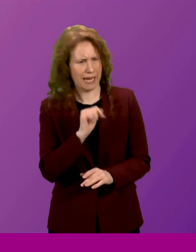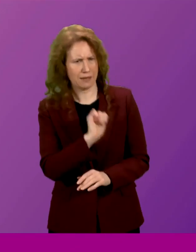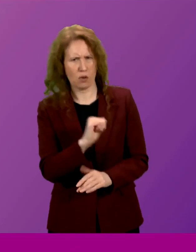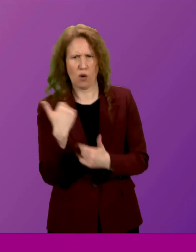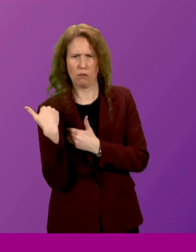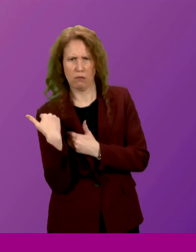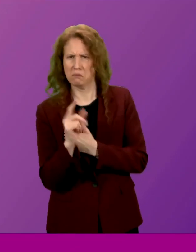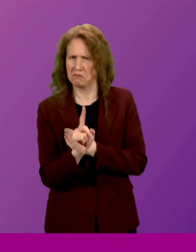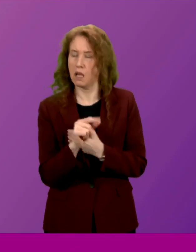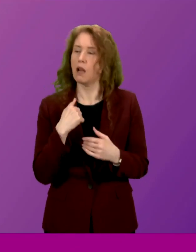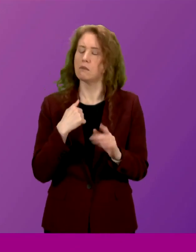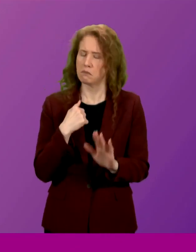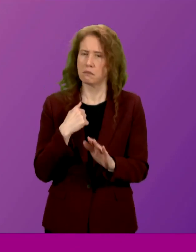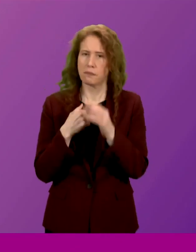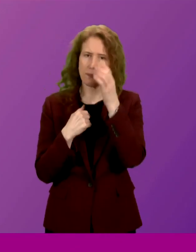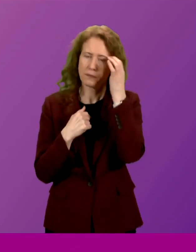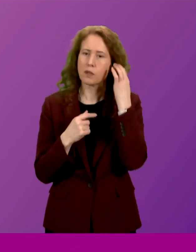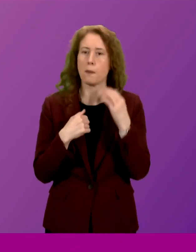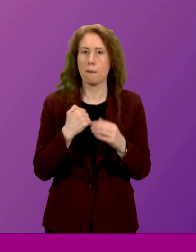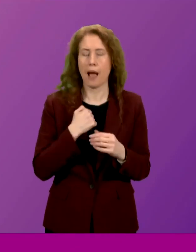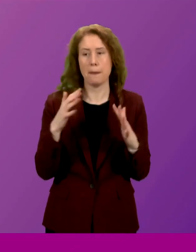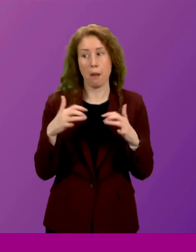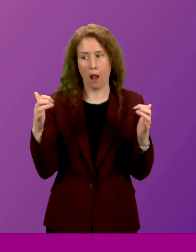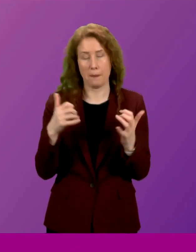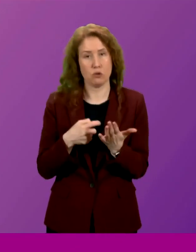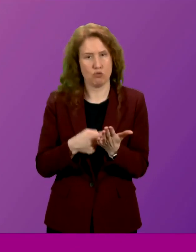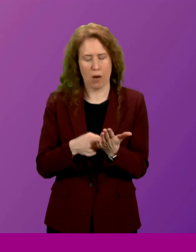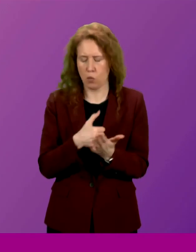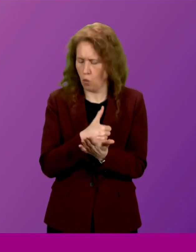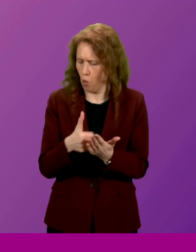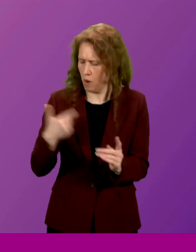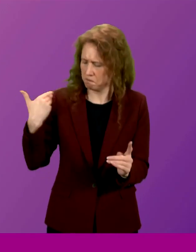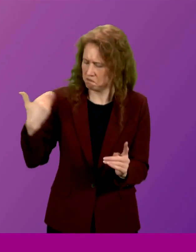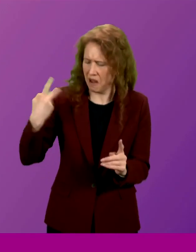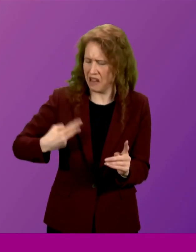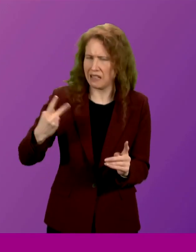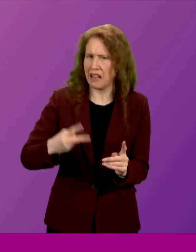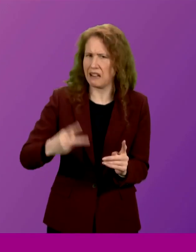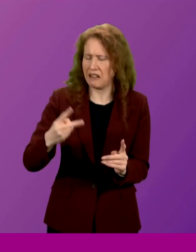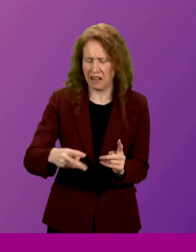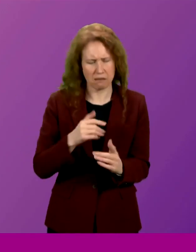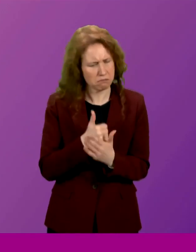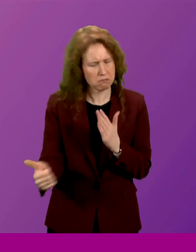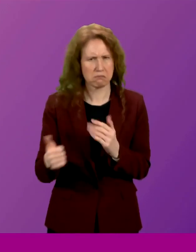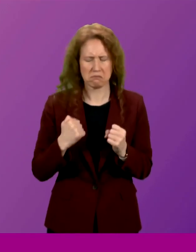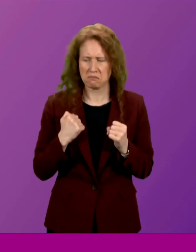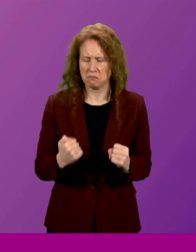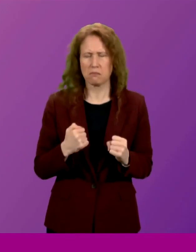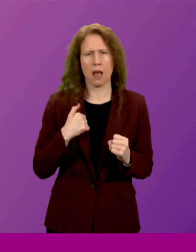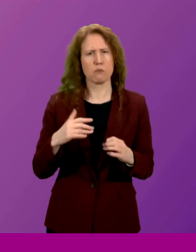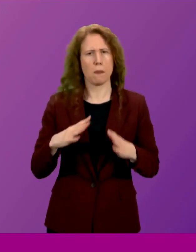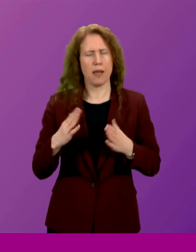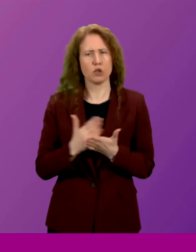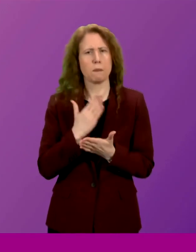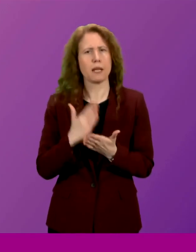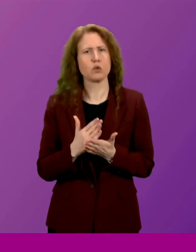question of... my parliamentary record demonstrates that I am prepared to ensure